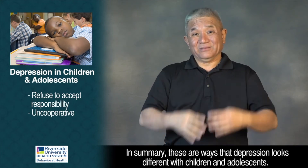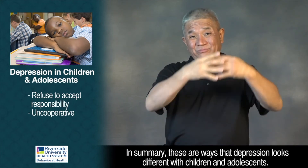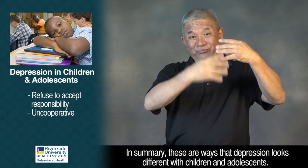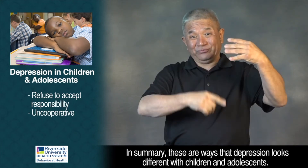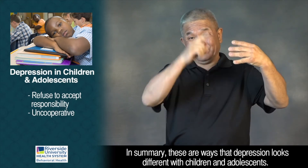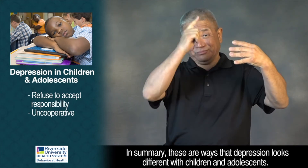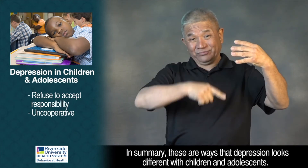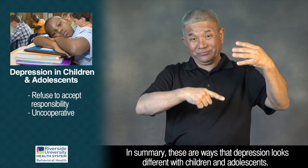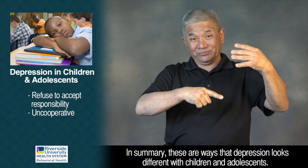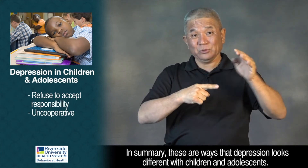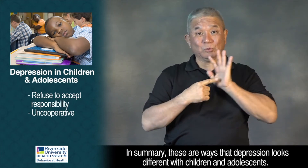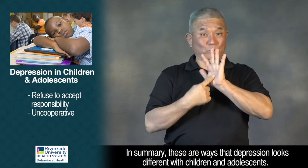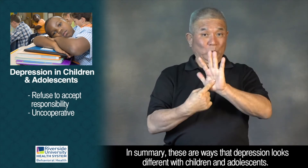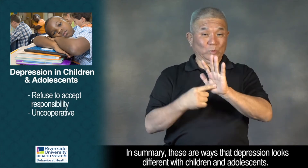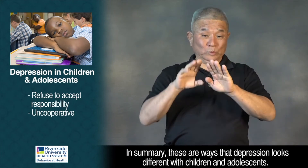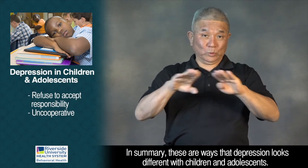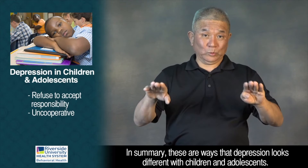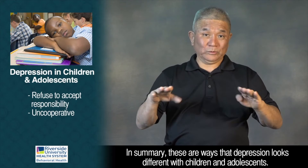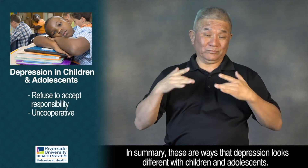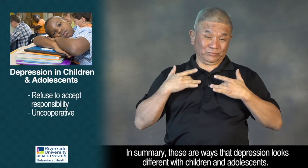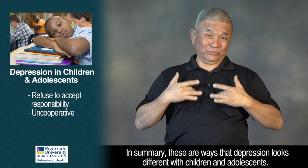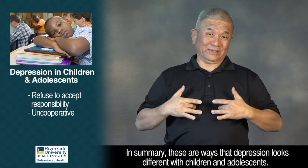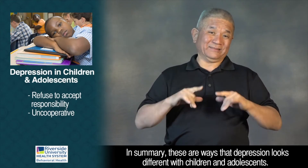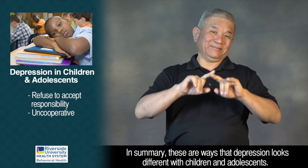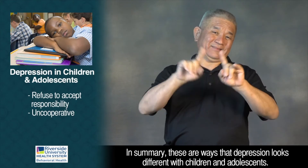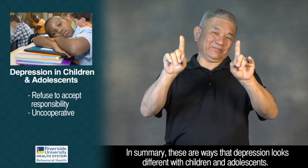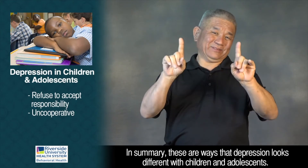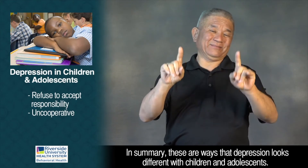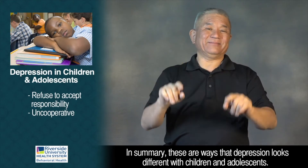In summary, these are the ways that depression looks different with children.